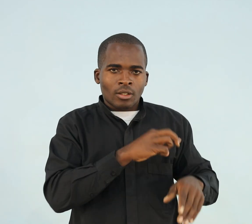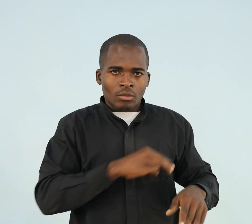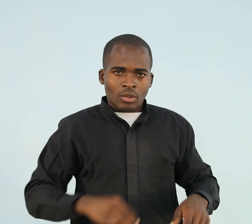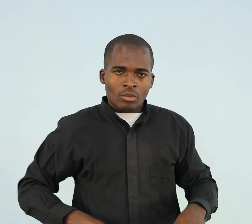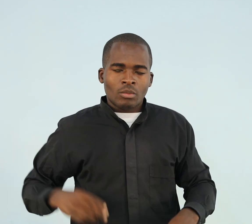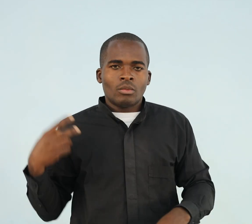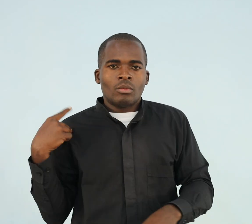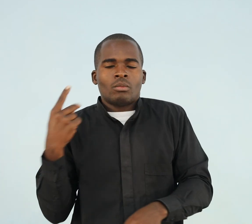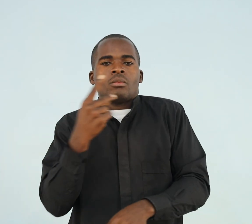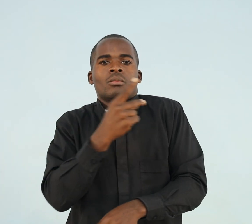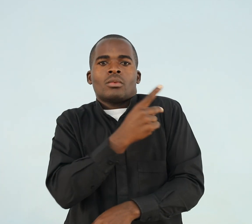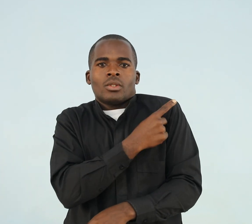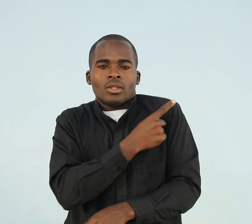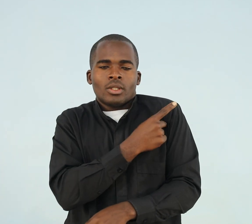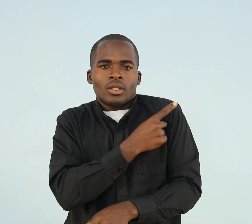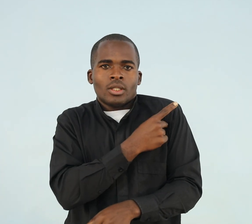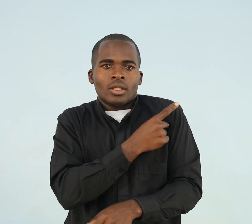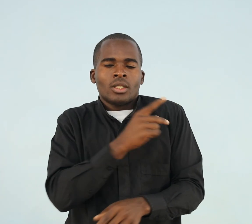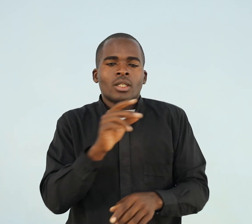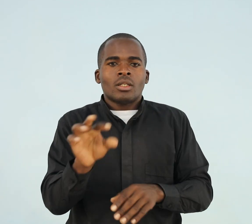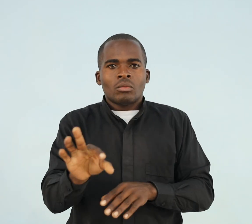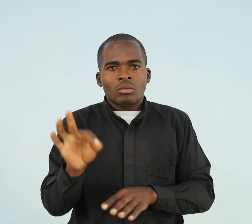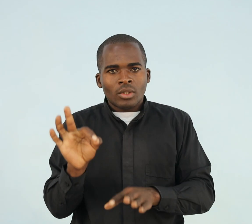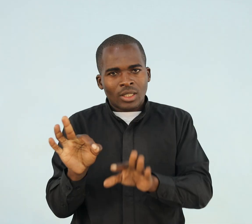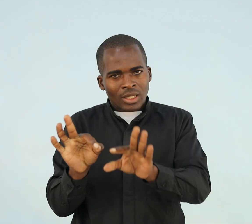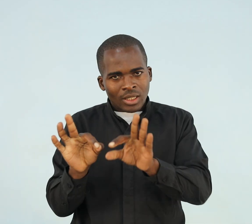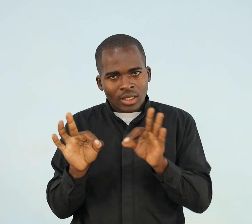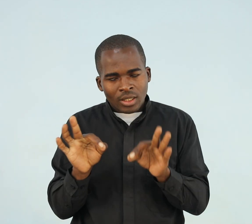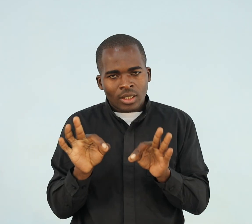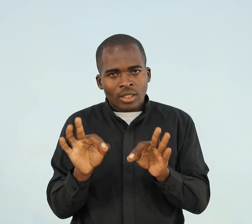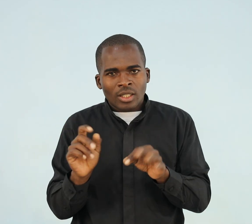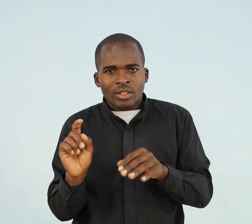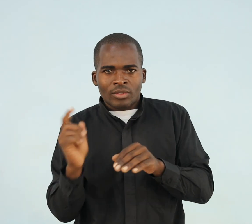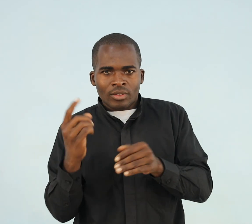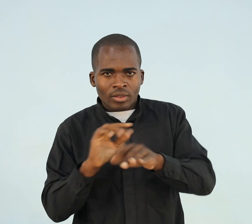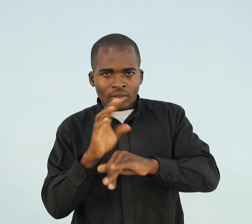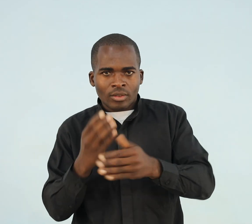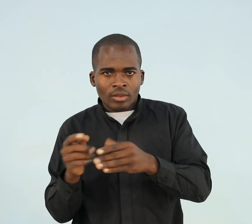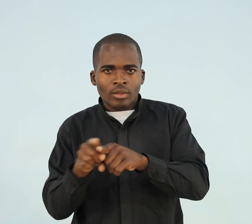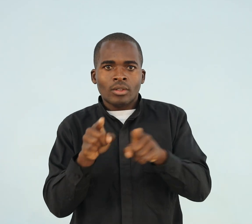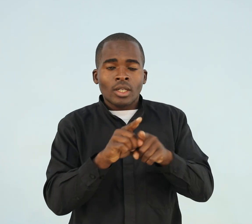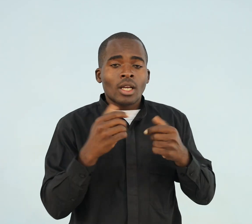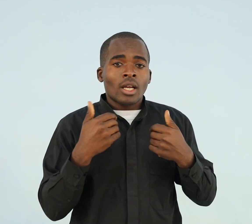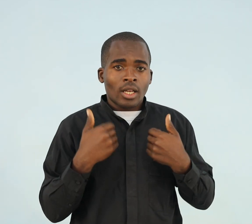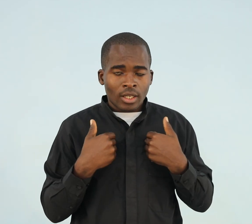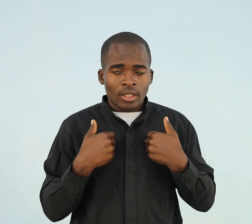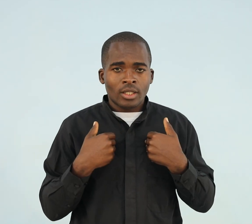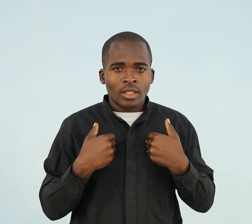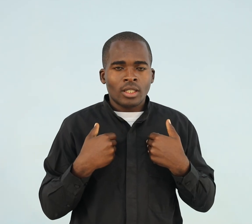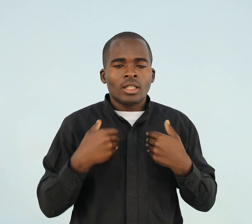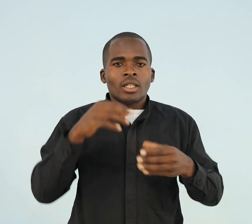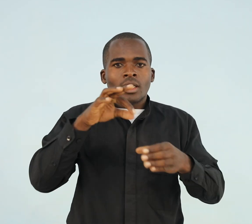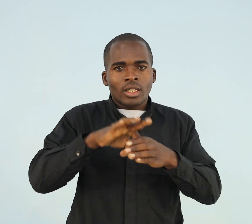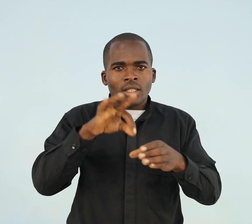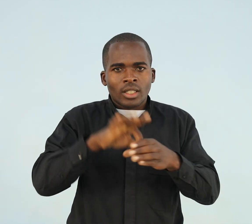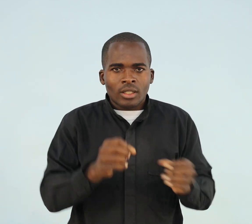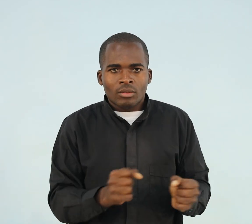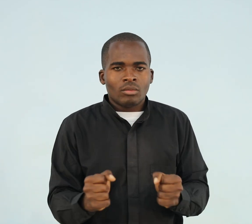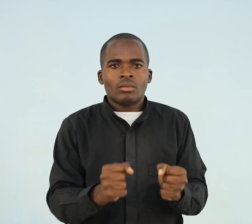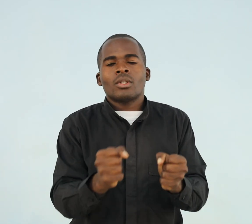Parliament elected under the first-past-the-post electoral system, and ward-based